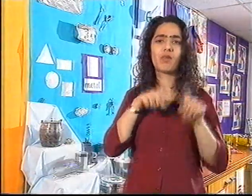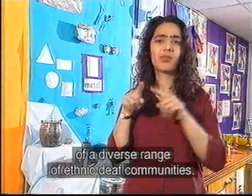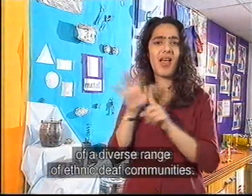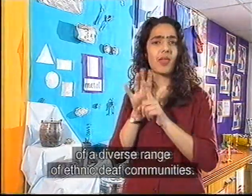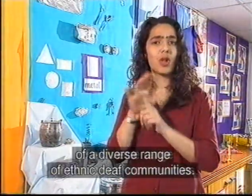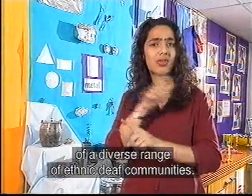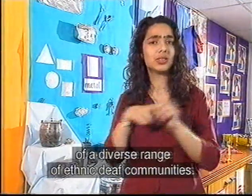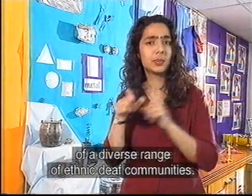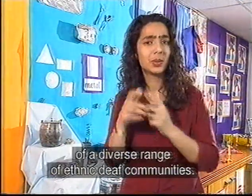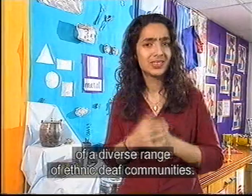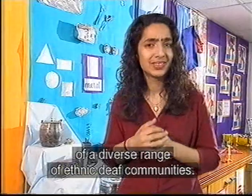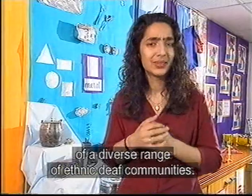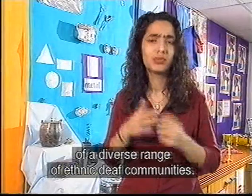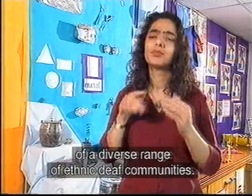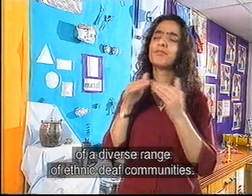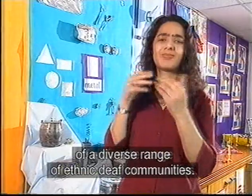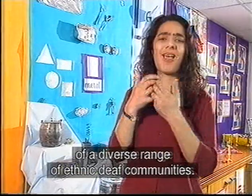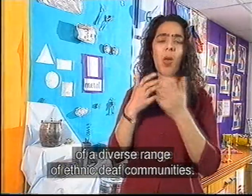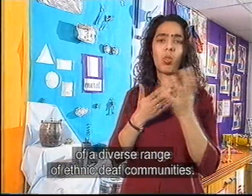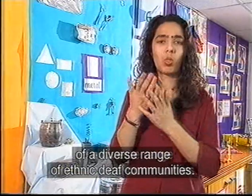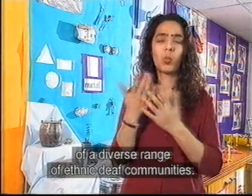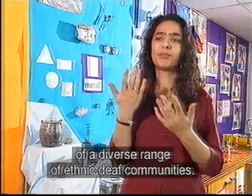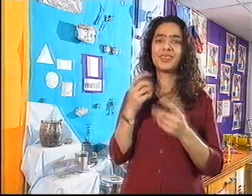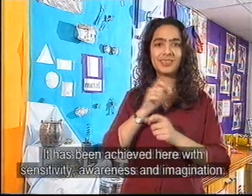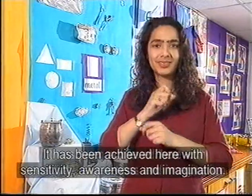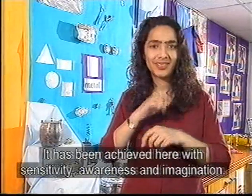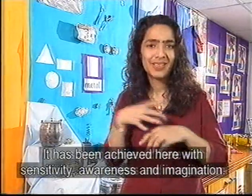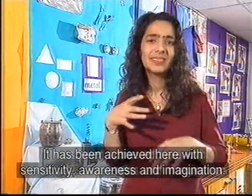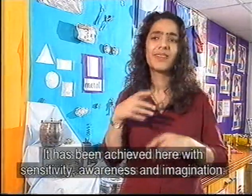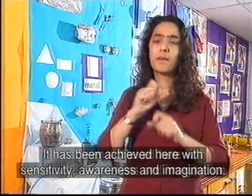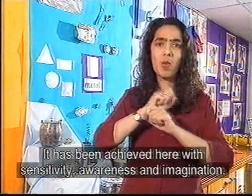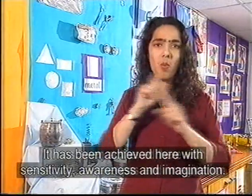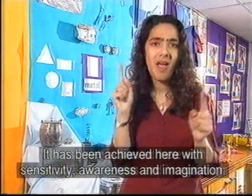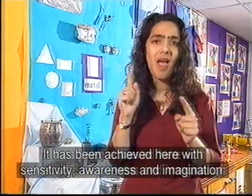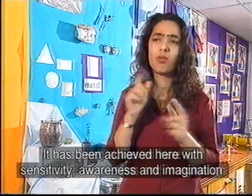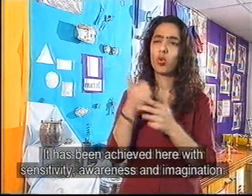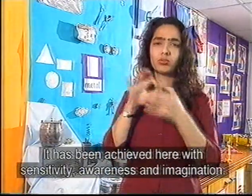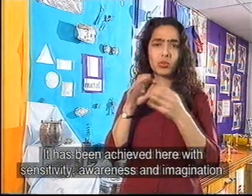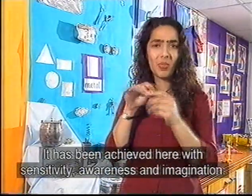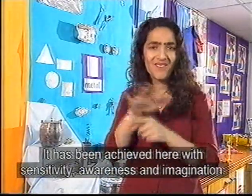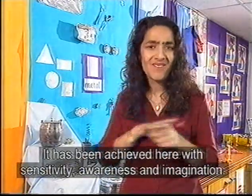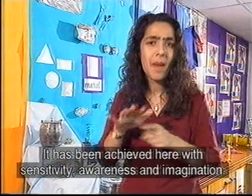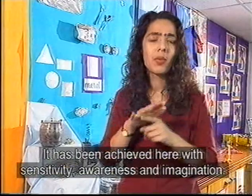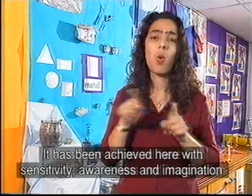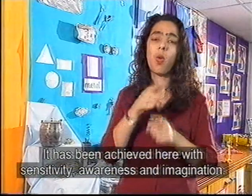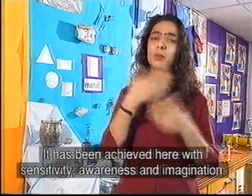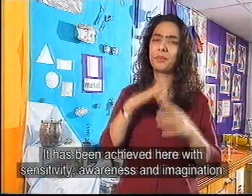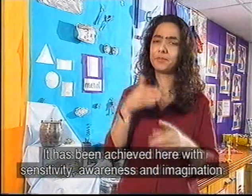deaf communities. It has been achieved here with sensitivity, awareness and imagination. They